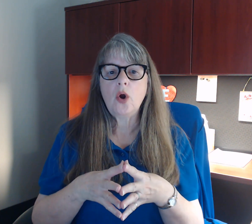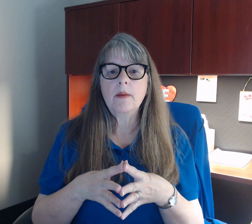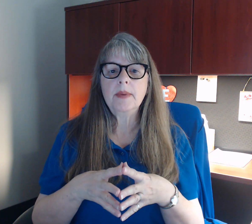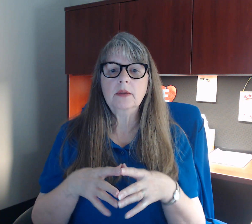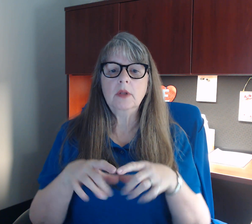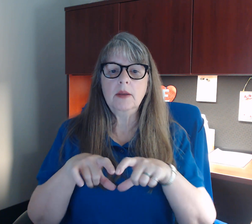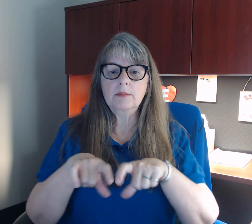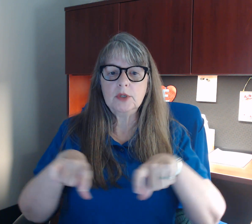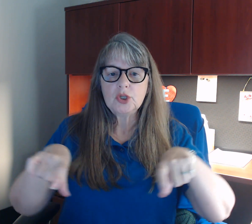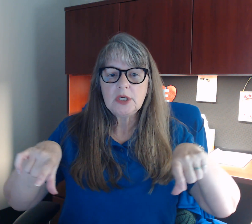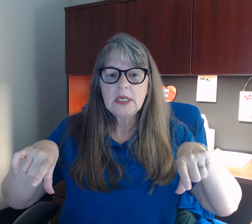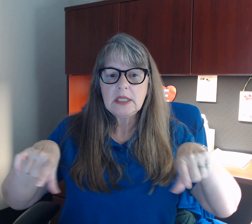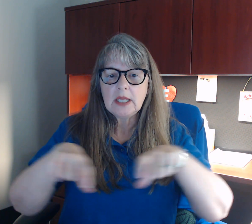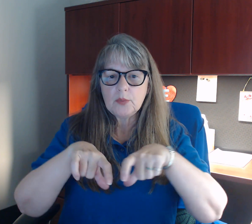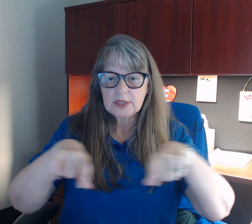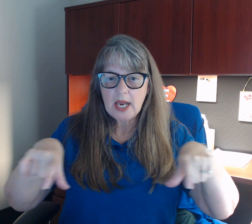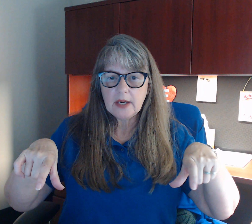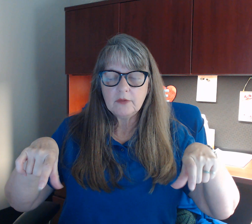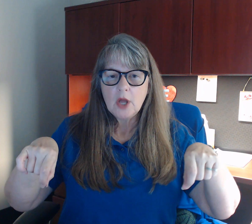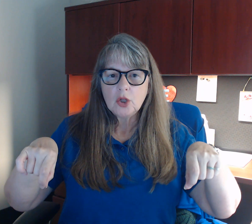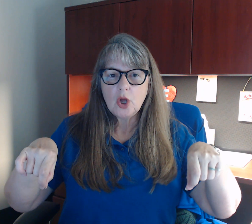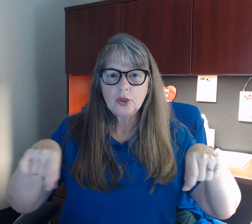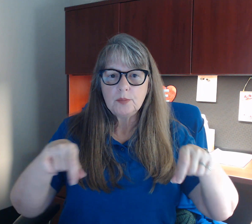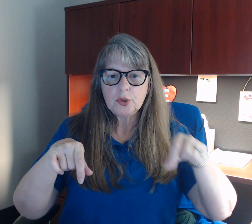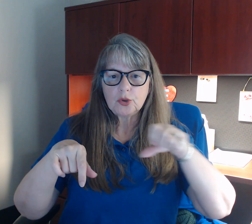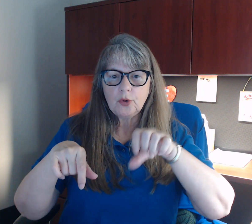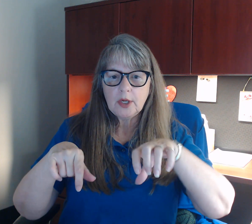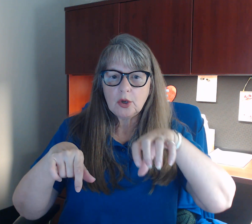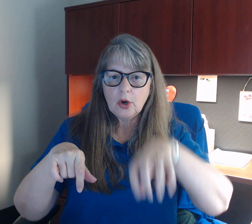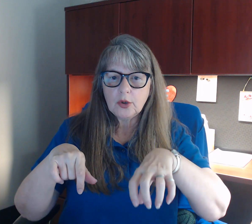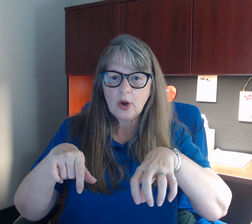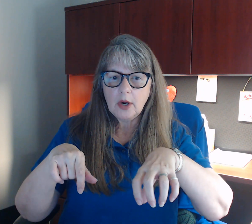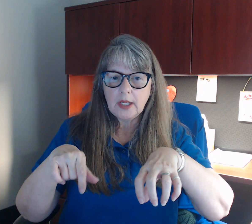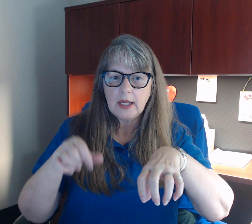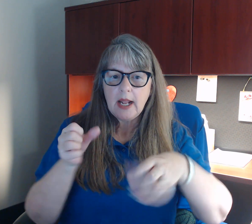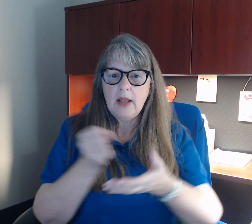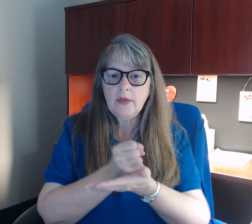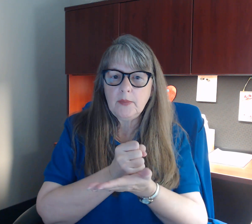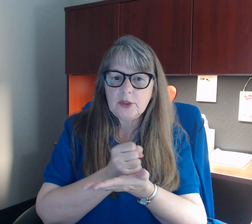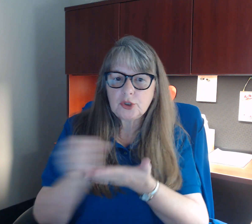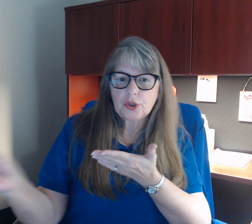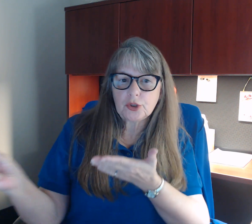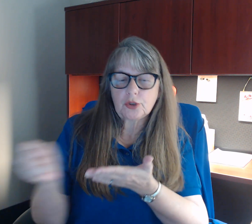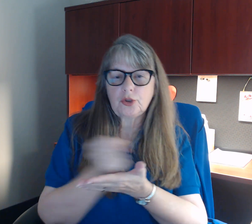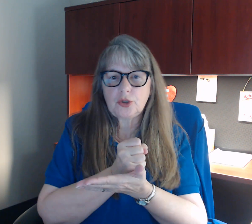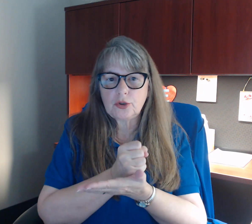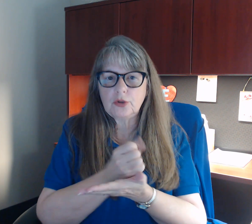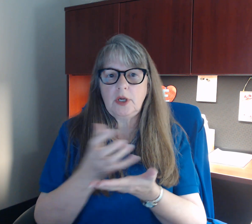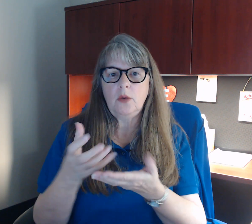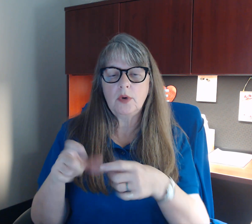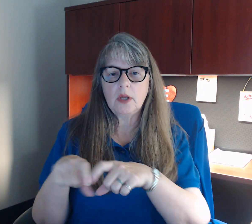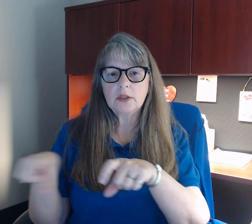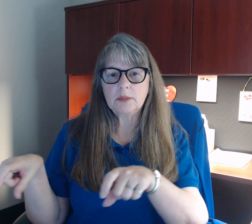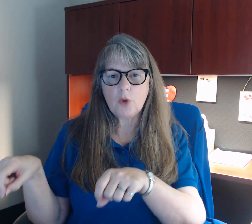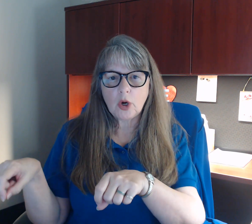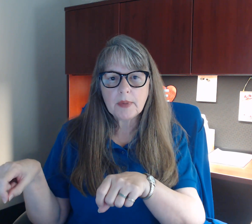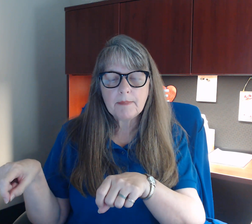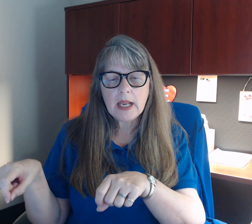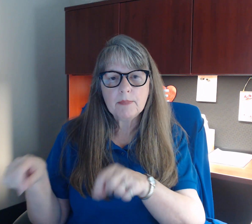but a machine that was kind of long and you put your credit card on it and then they went and it went on some carbon paper and they